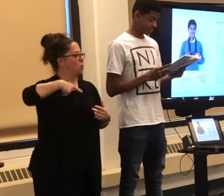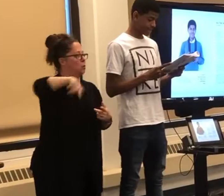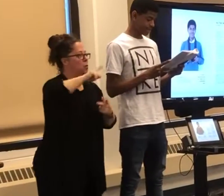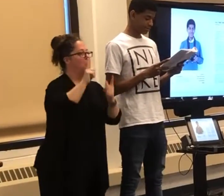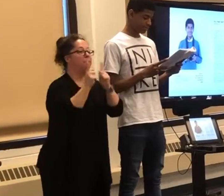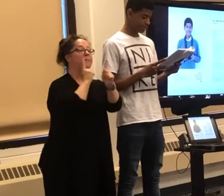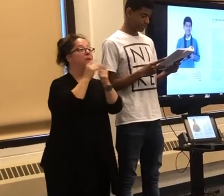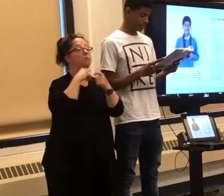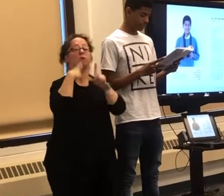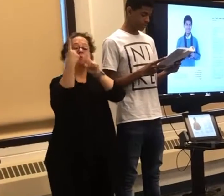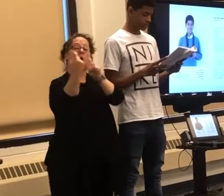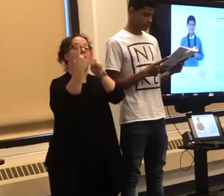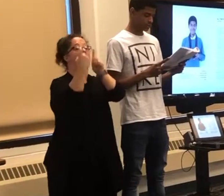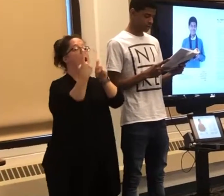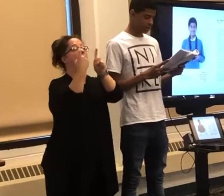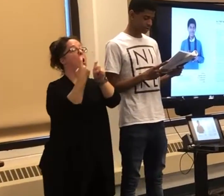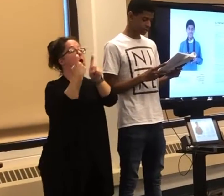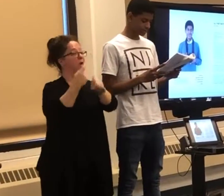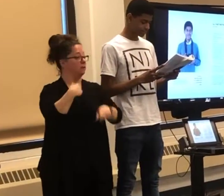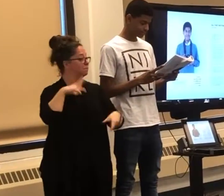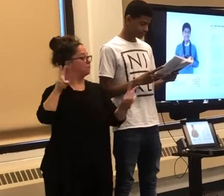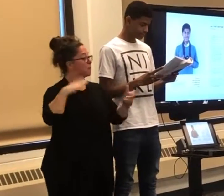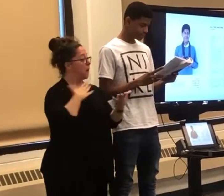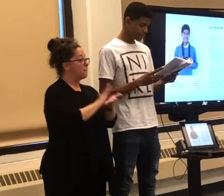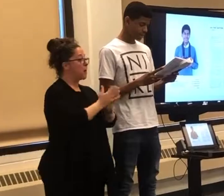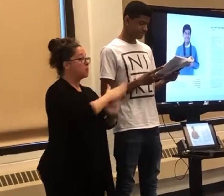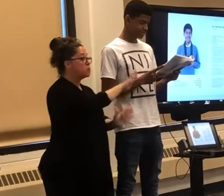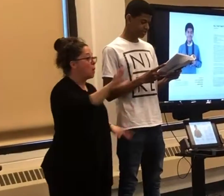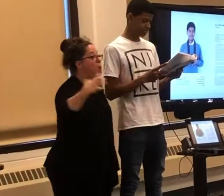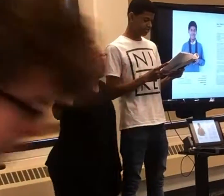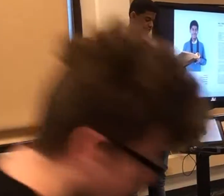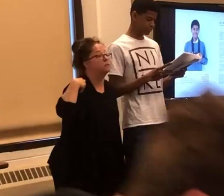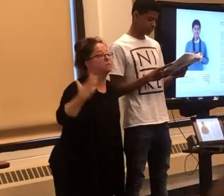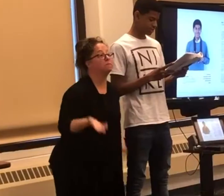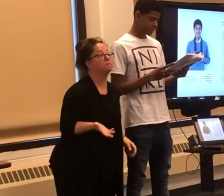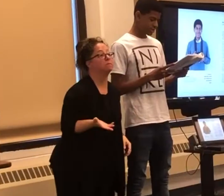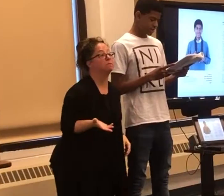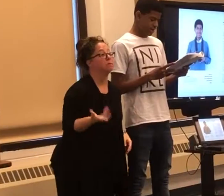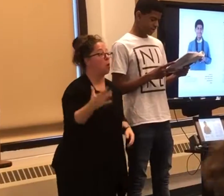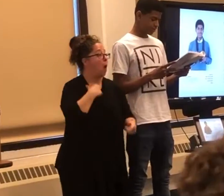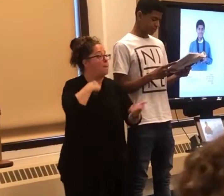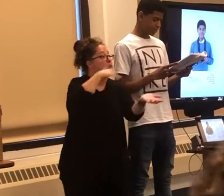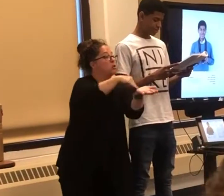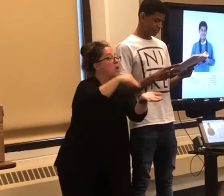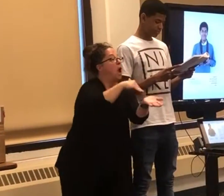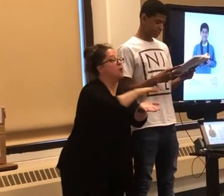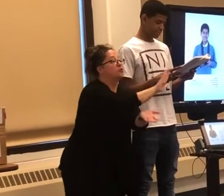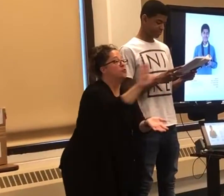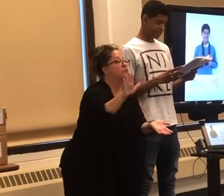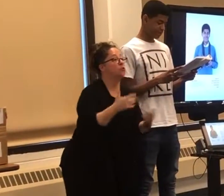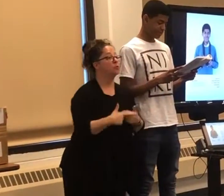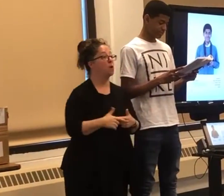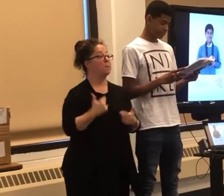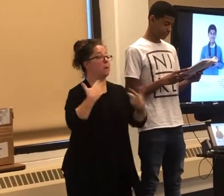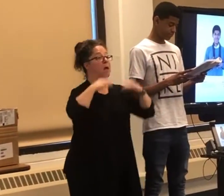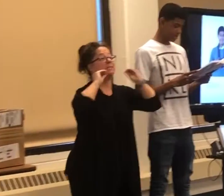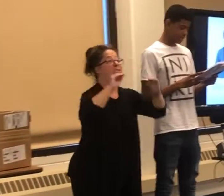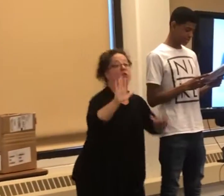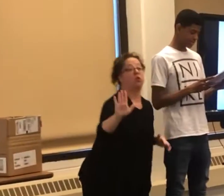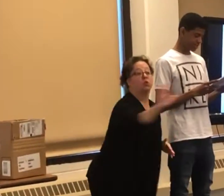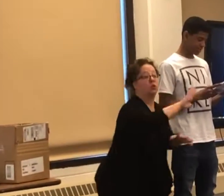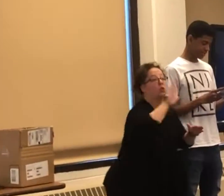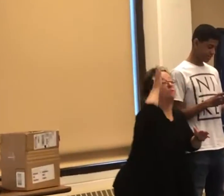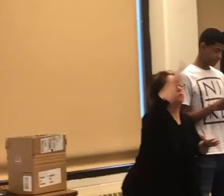and I can be your boss or your doctor. I can teach your children. I can write the book that inspires you.